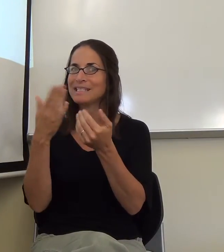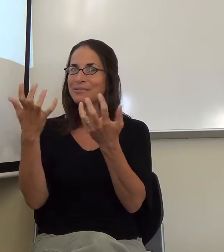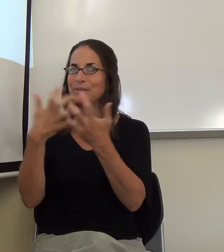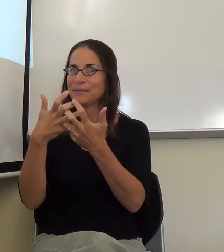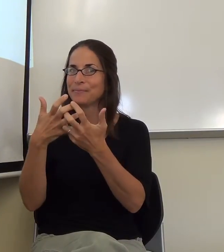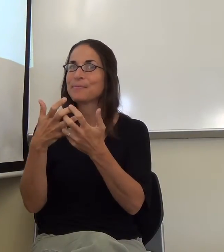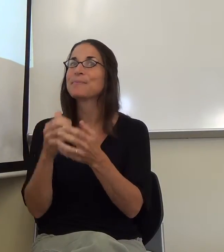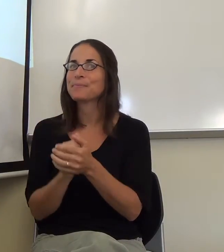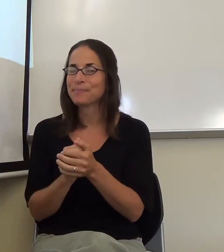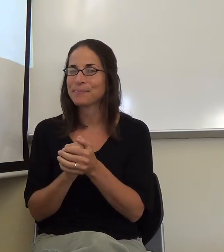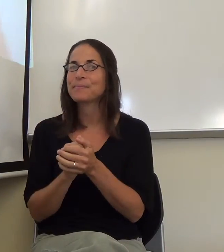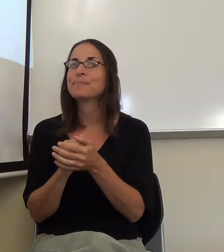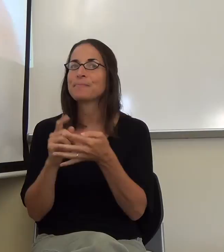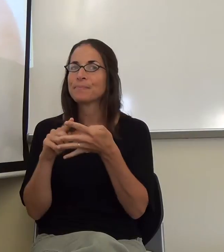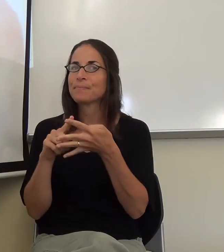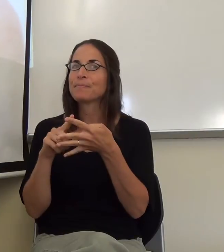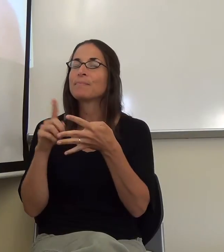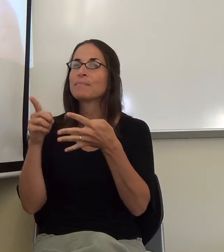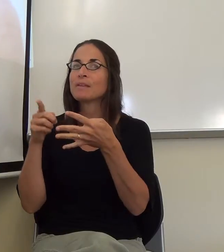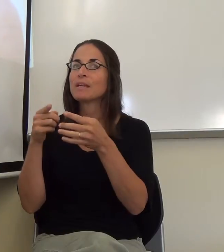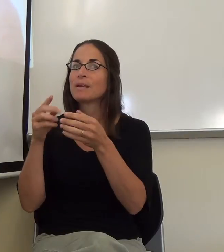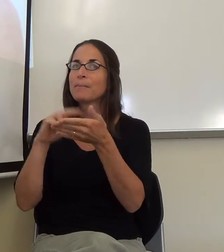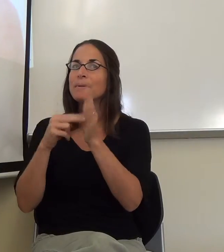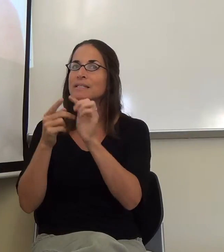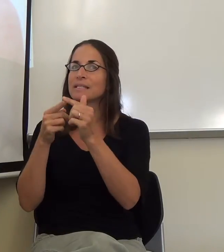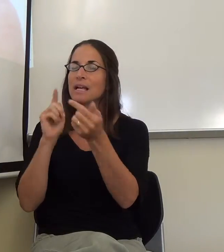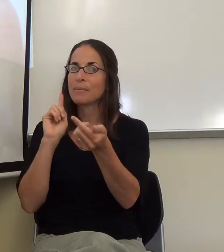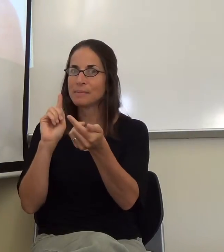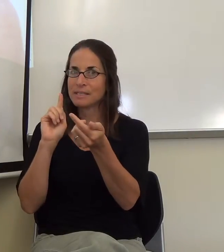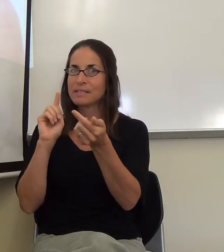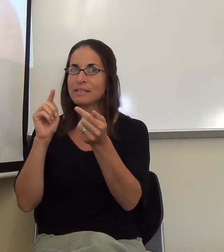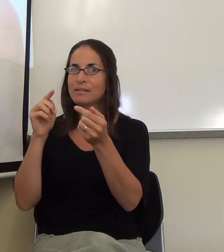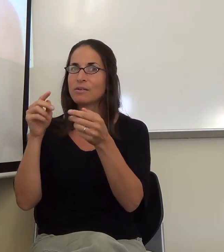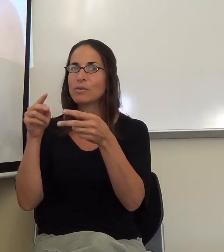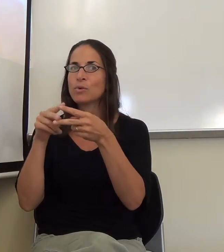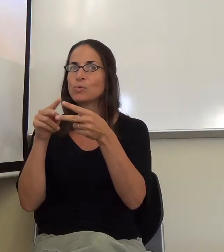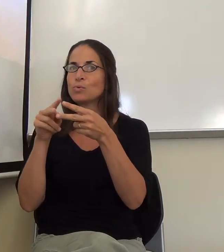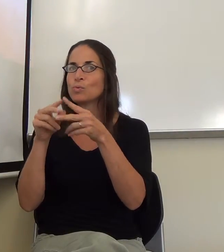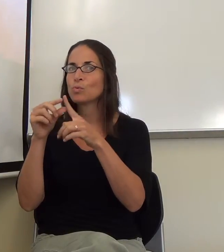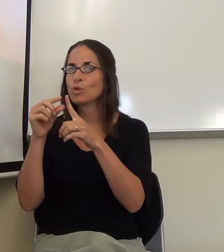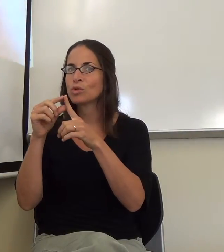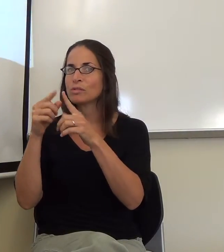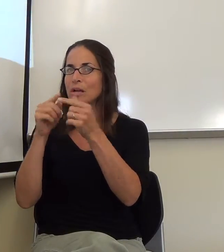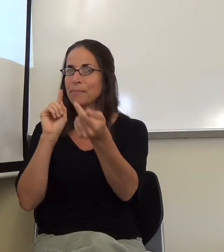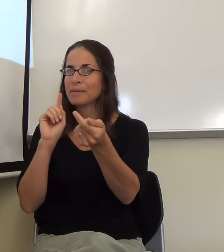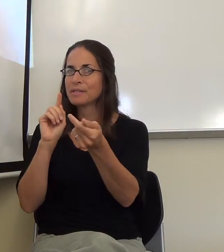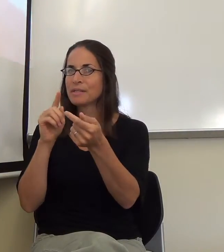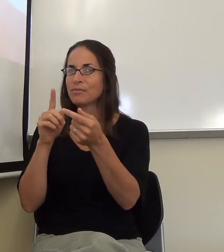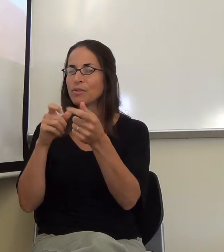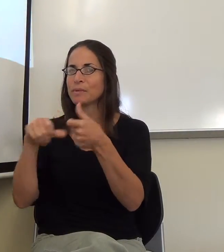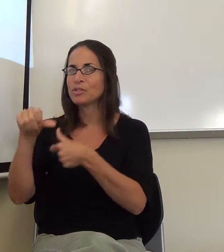But yeah, no, it's the opposite of selfless, because it's two